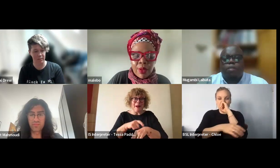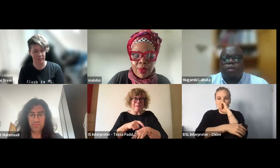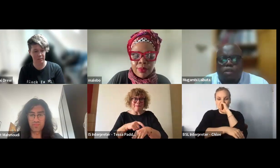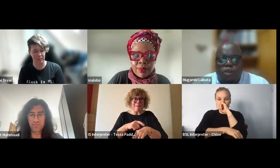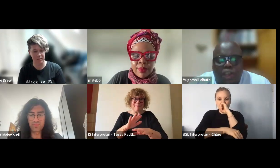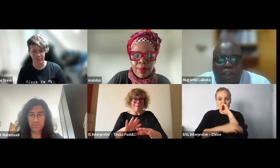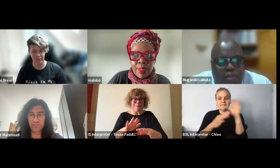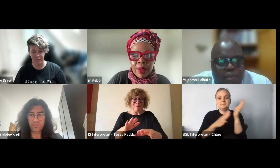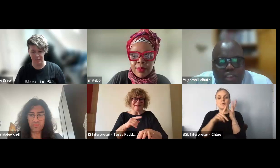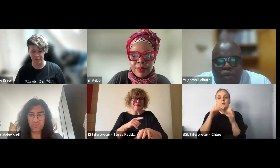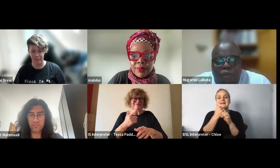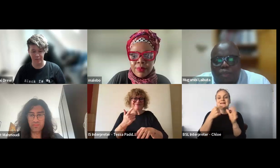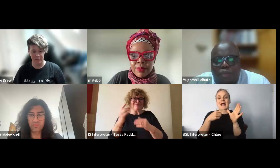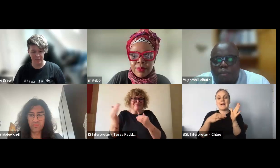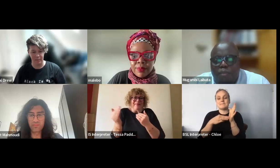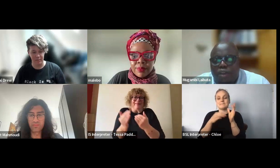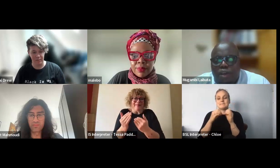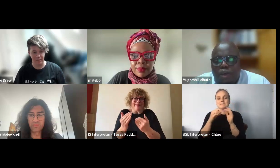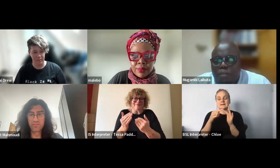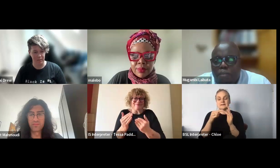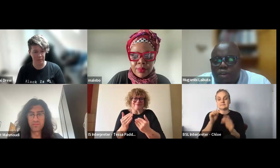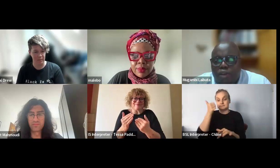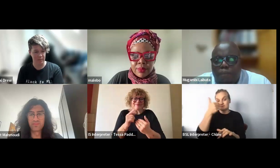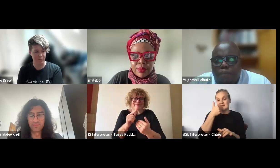Okay, thank you. So I think mine is to Matt.